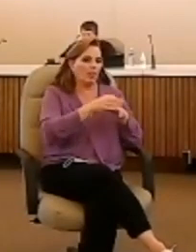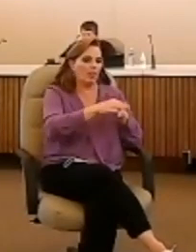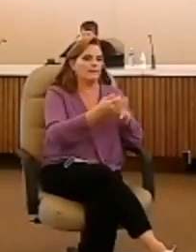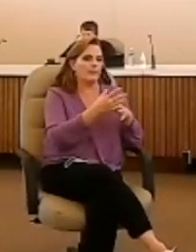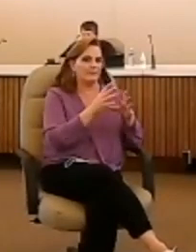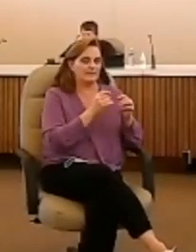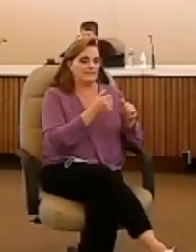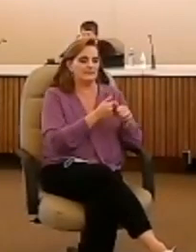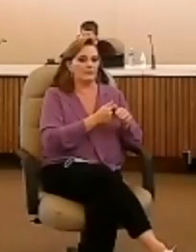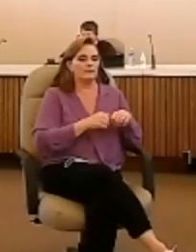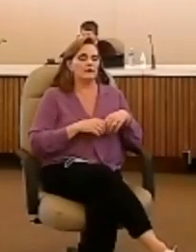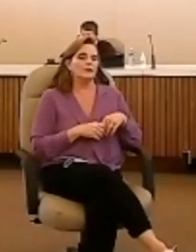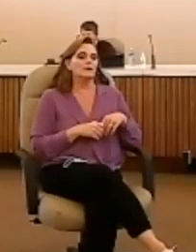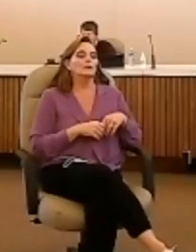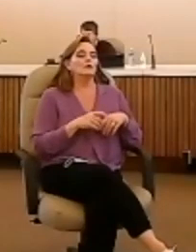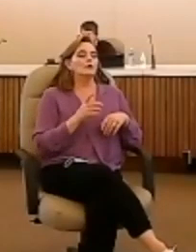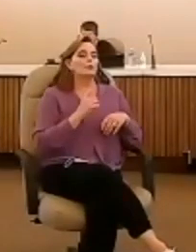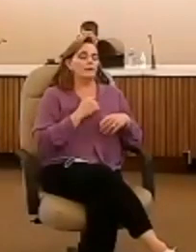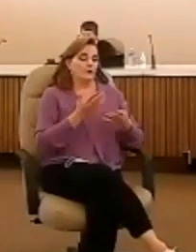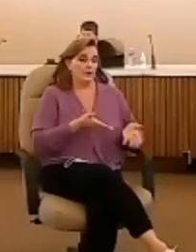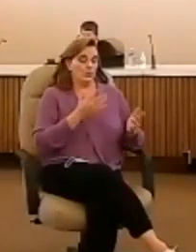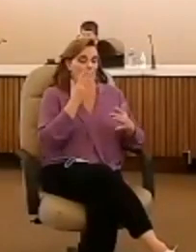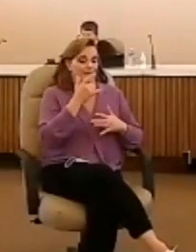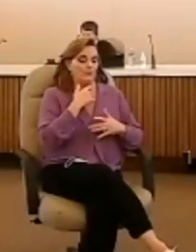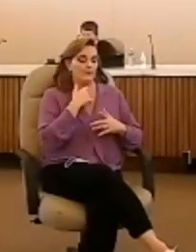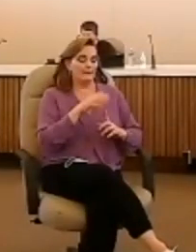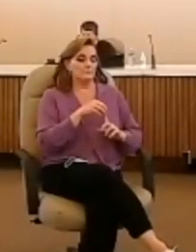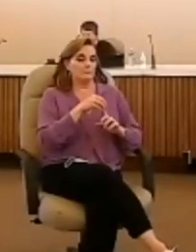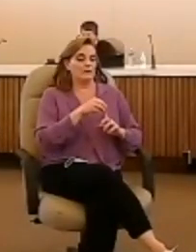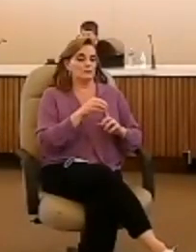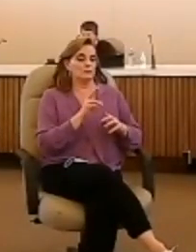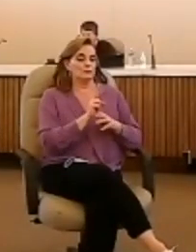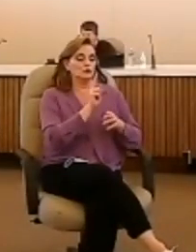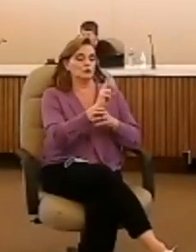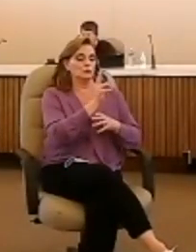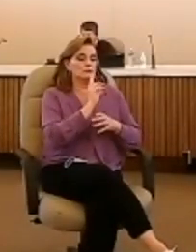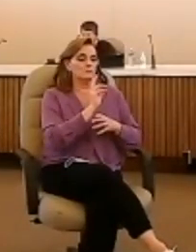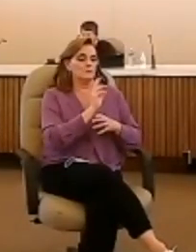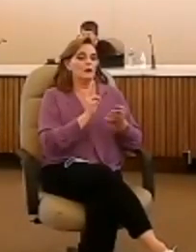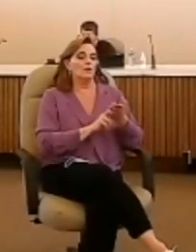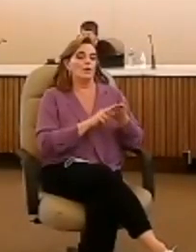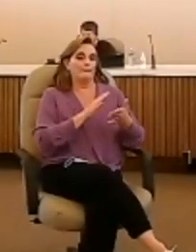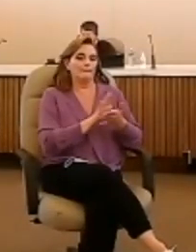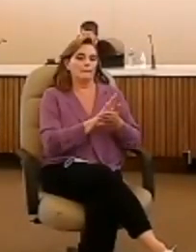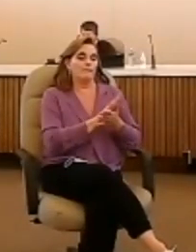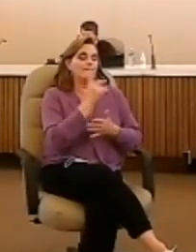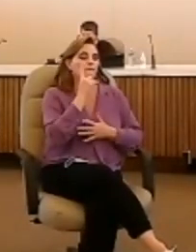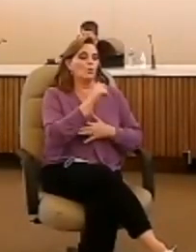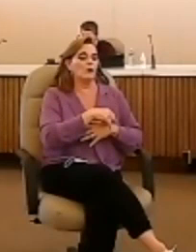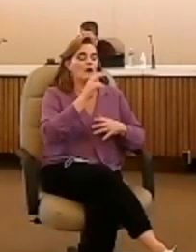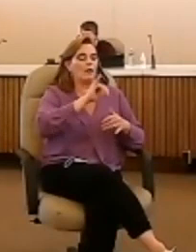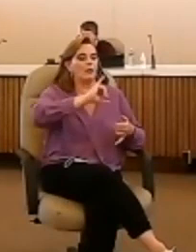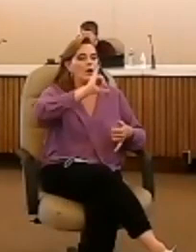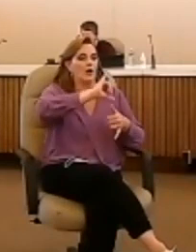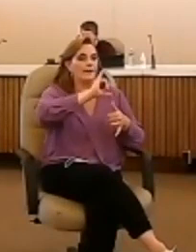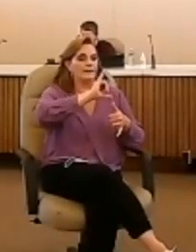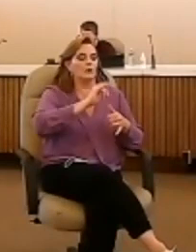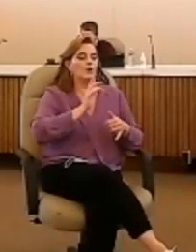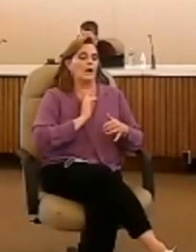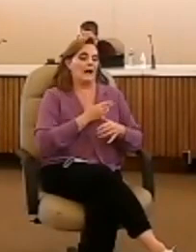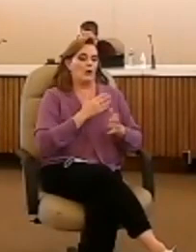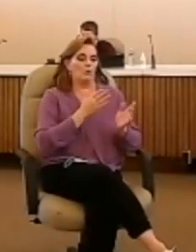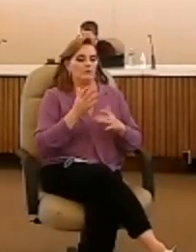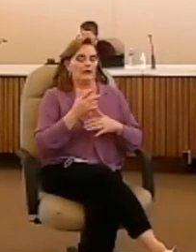the supervisor just noted, to request a special use permit for height on a new building we are planning to construct out at the Riverwood